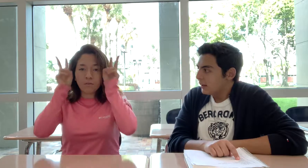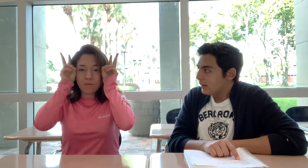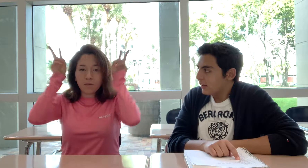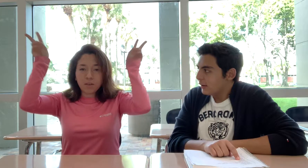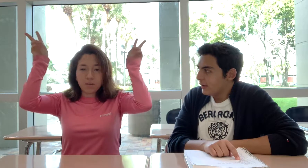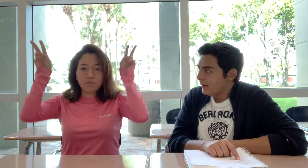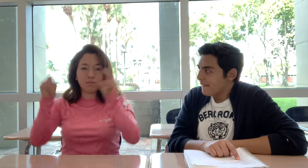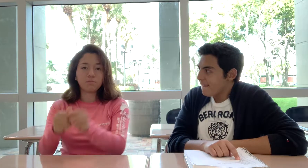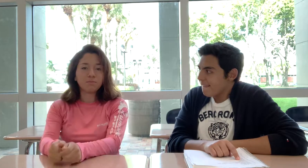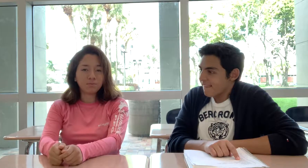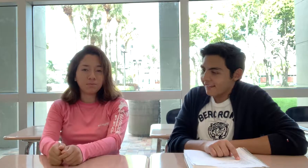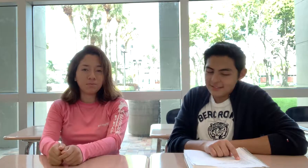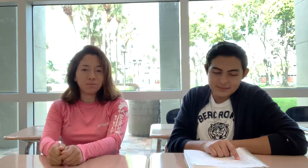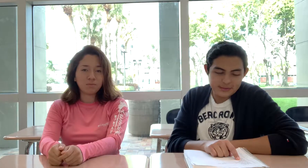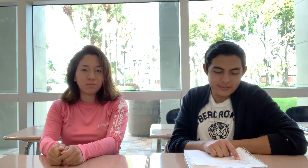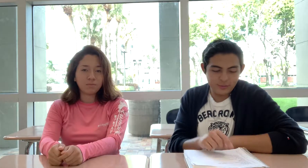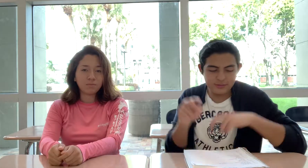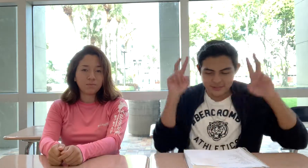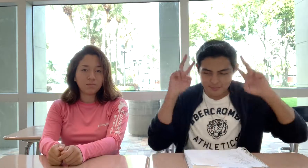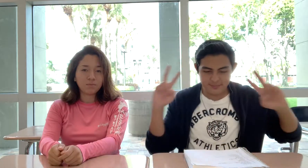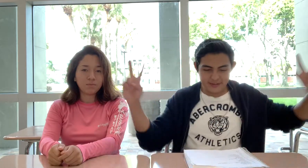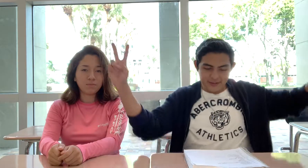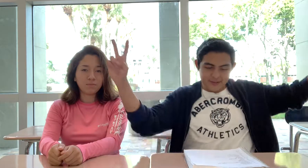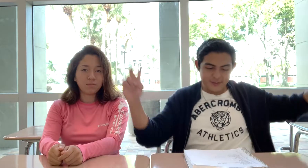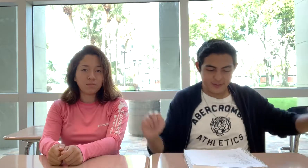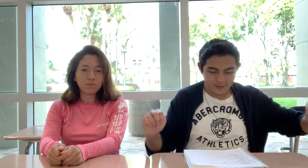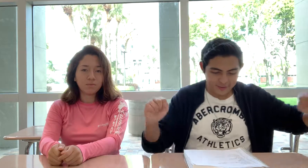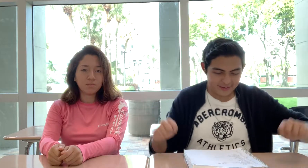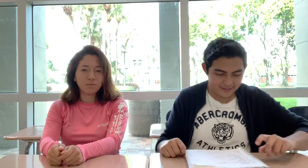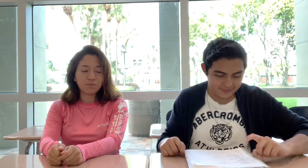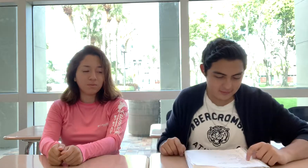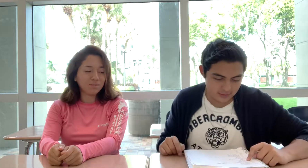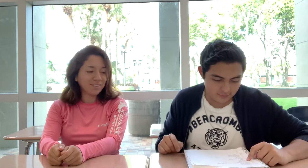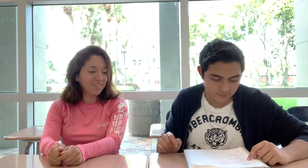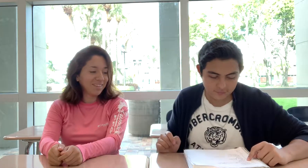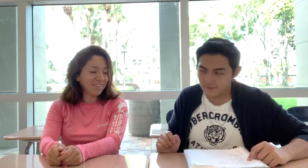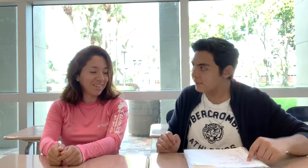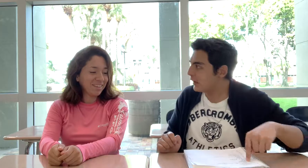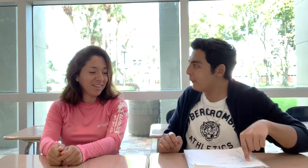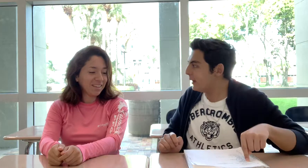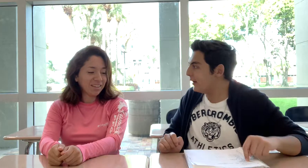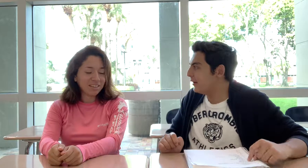Viking. I think that one's bigger. But okay. Vampire.